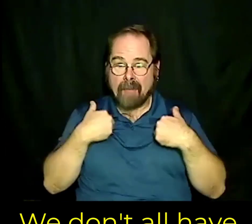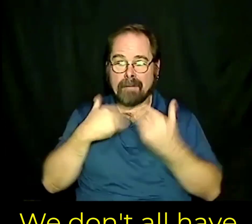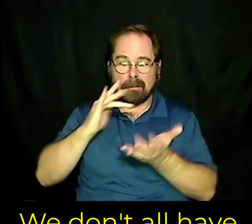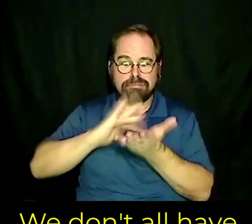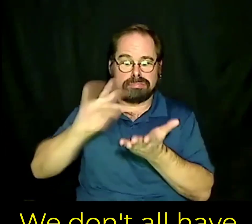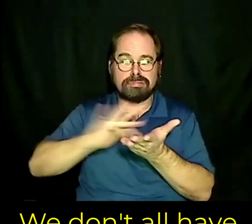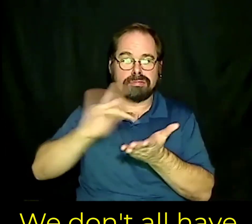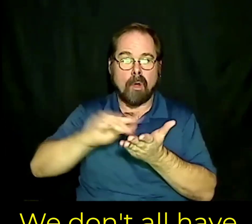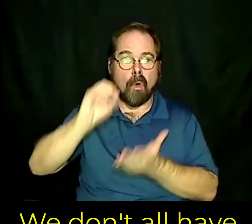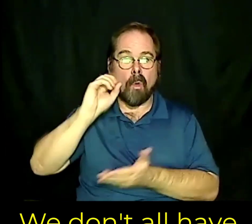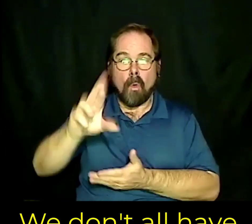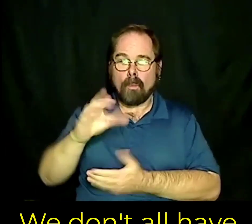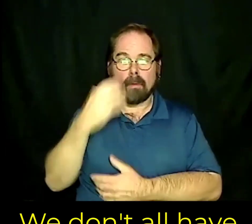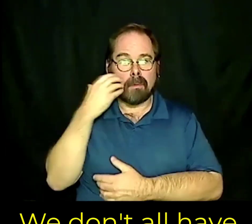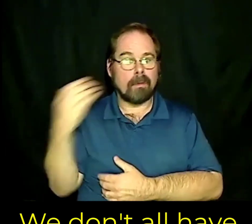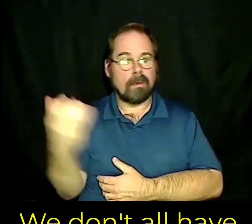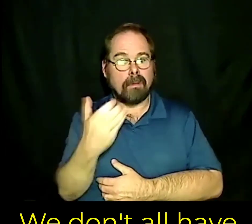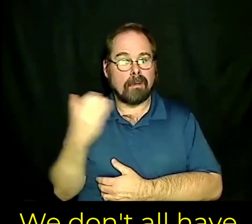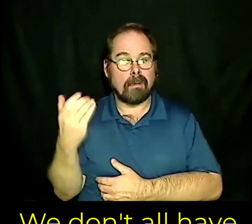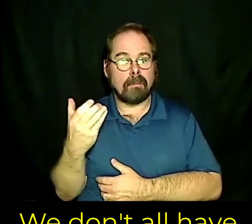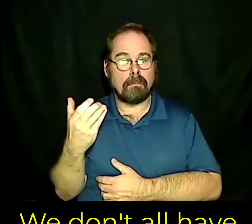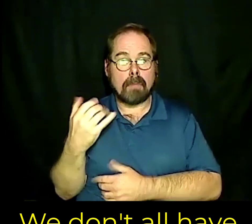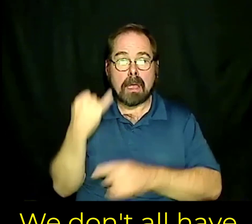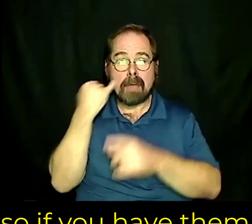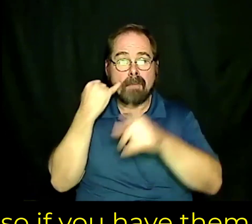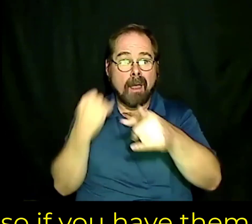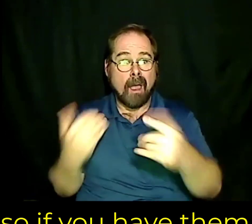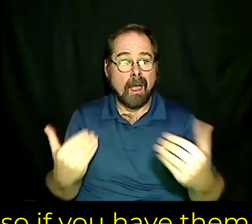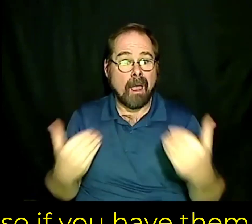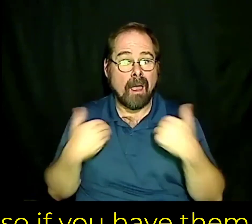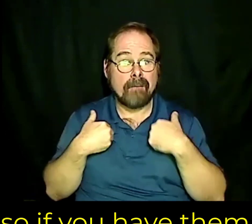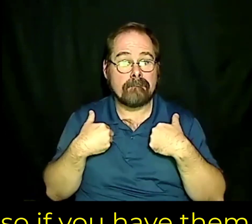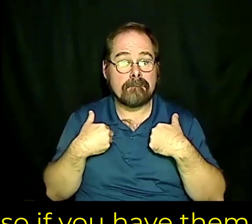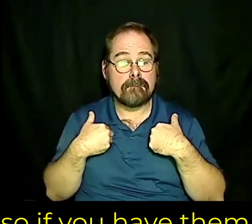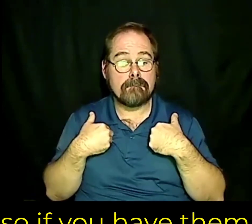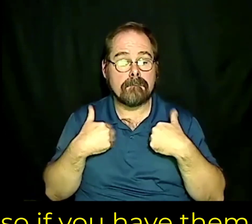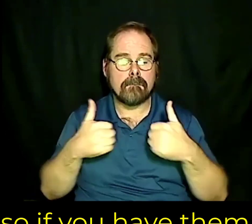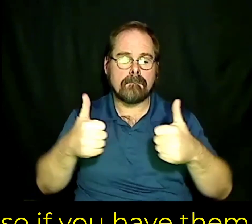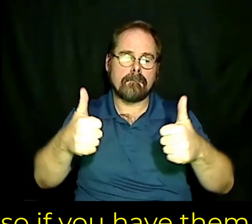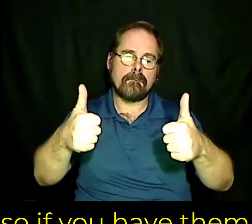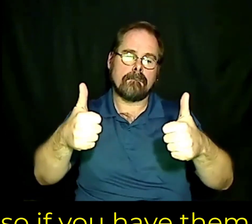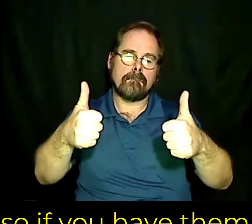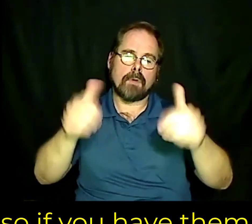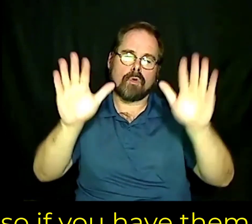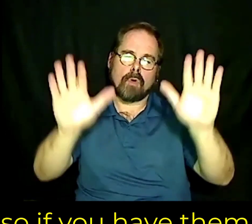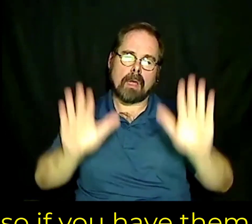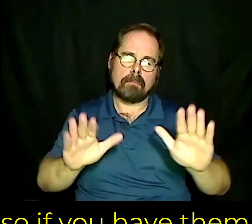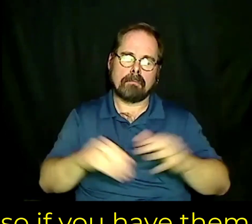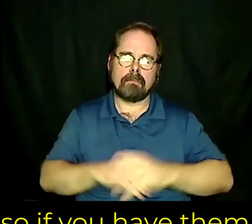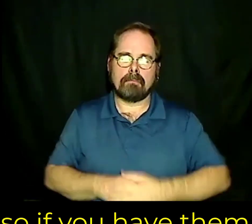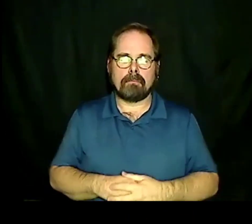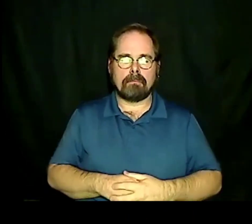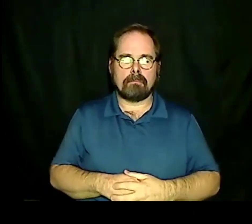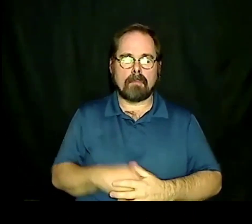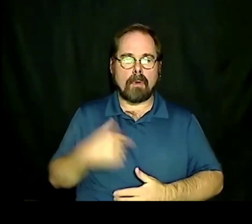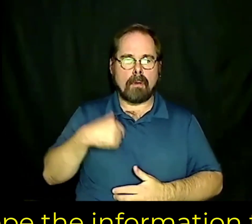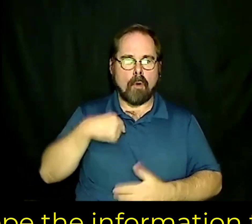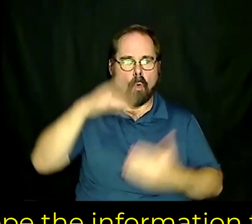We know not everyone has a smart device available, but if you have one, it's a great resource.